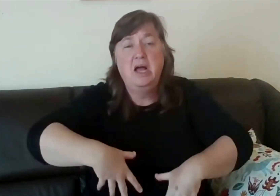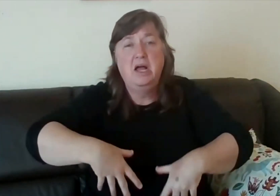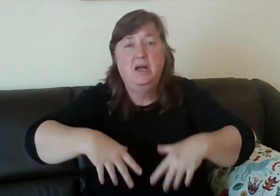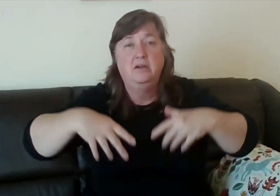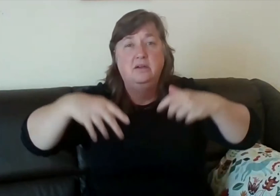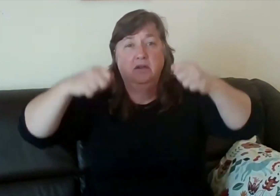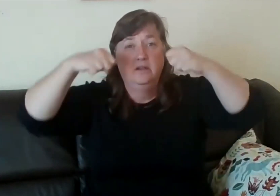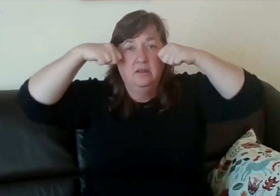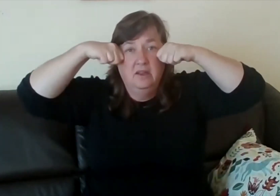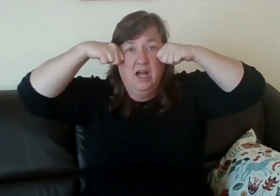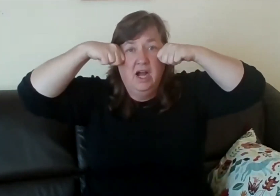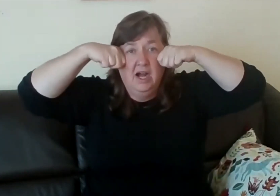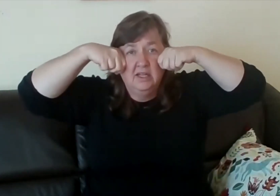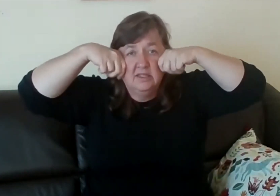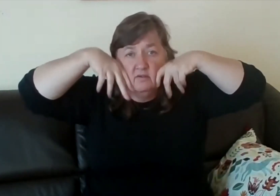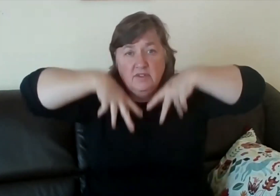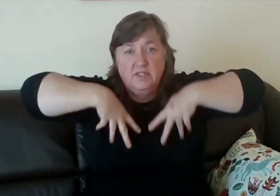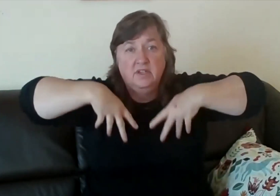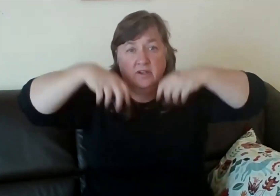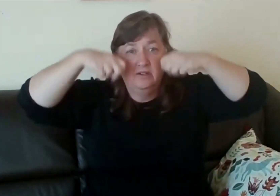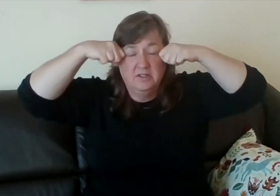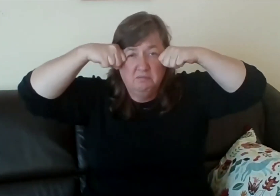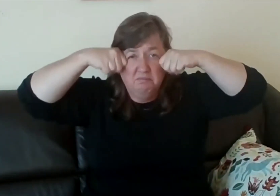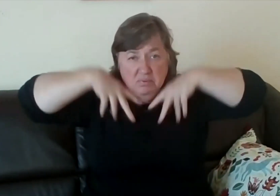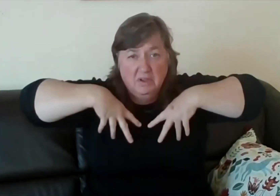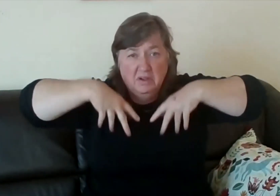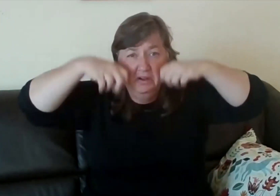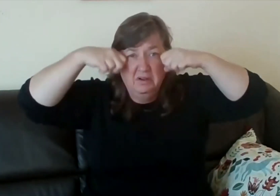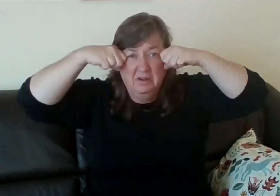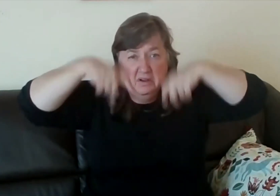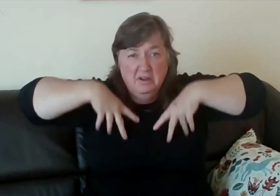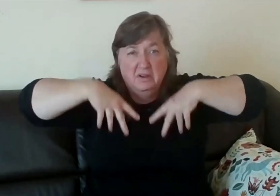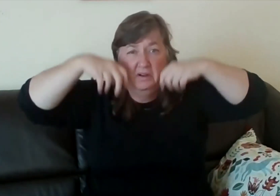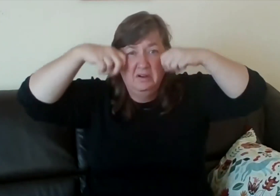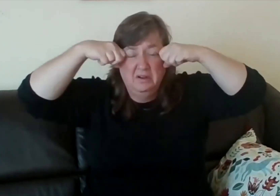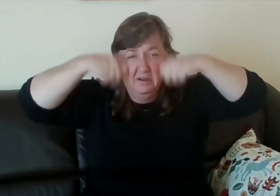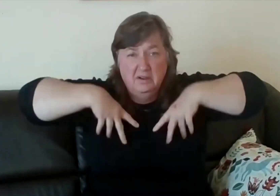blah, lots of tears, blah.